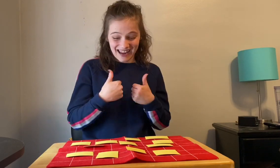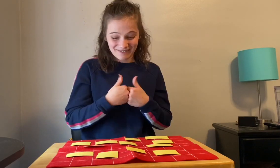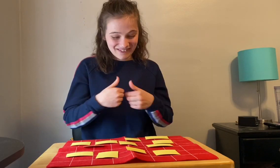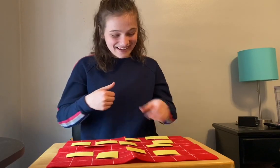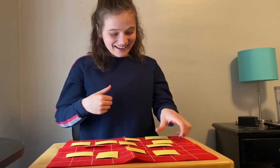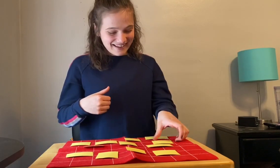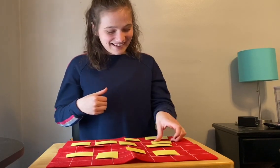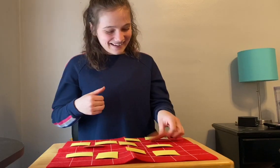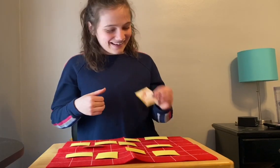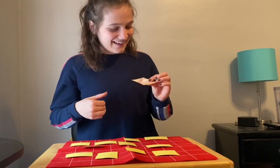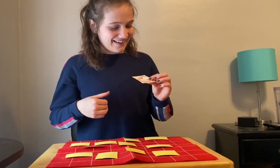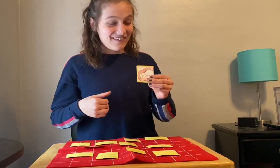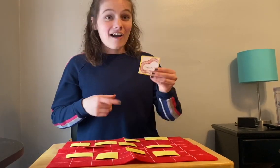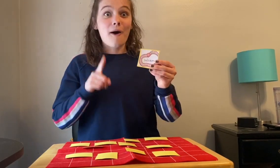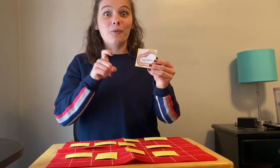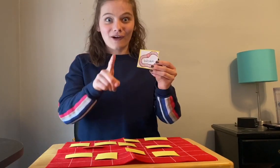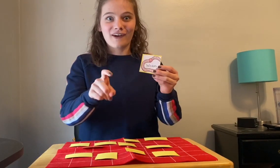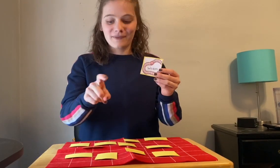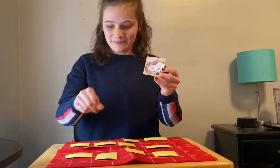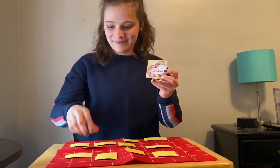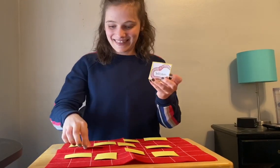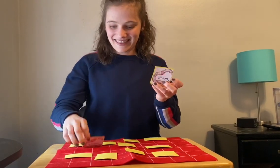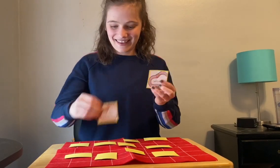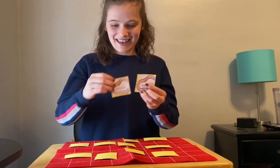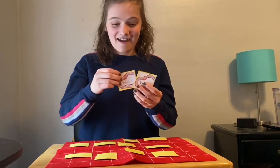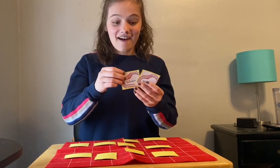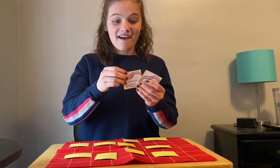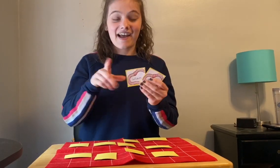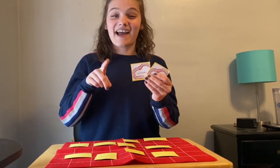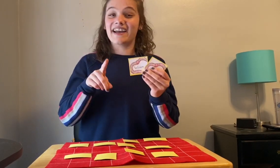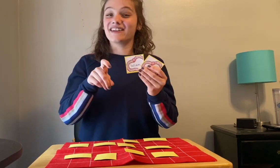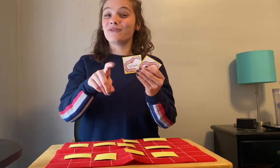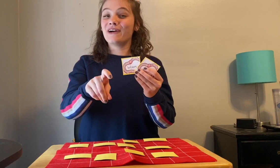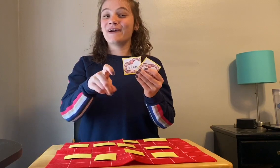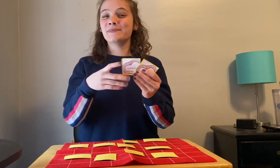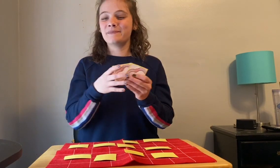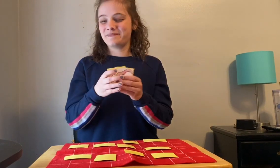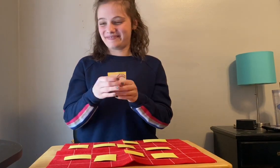game. A worm. And a worm.